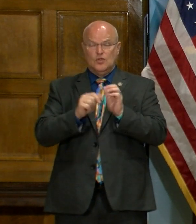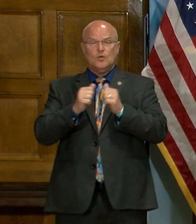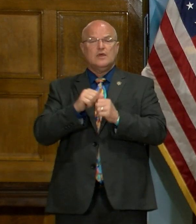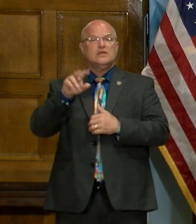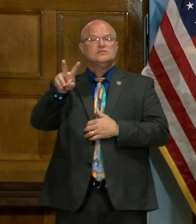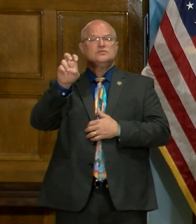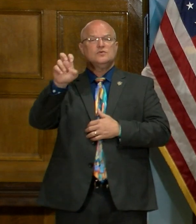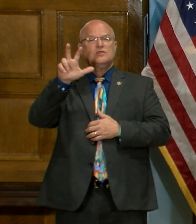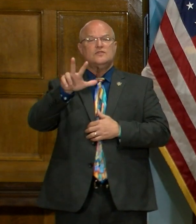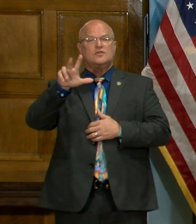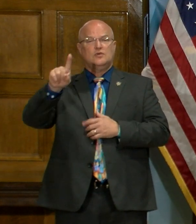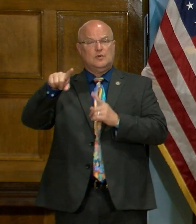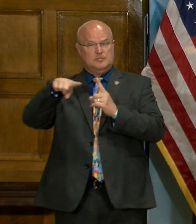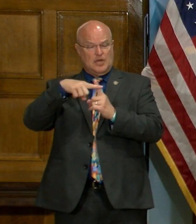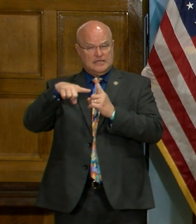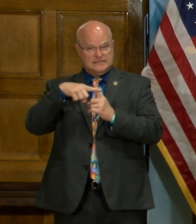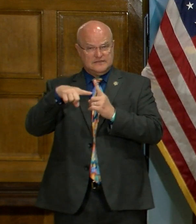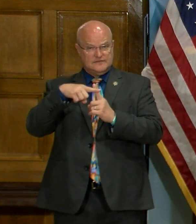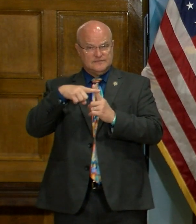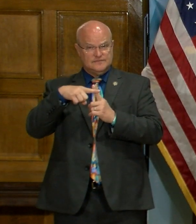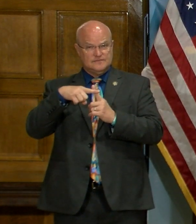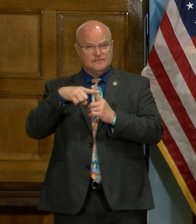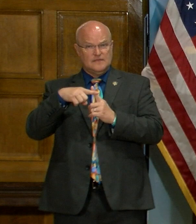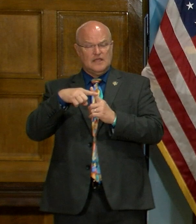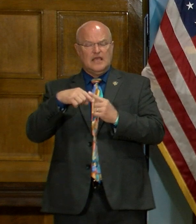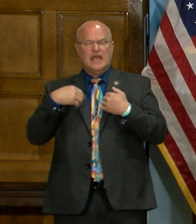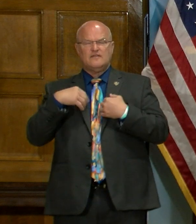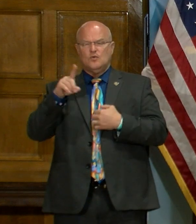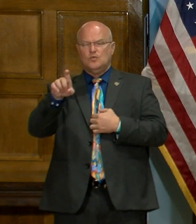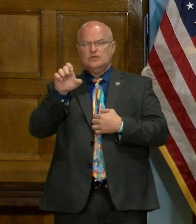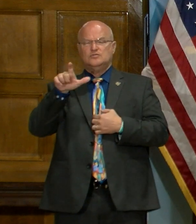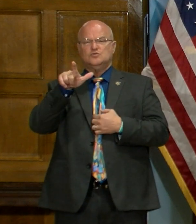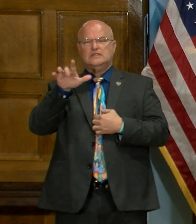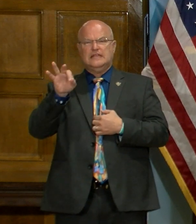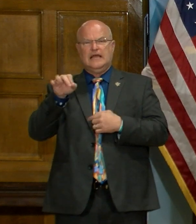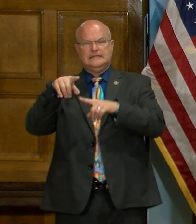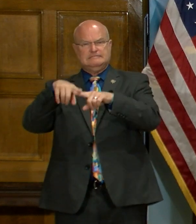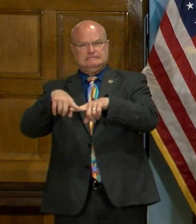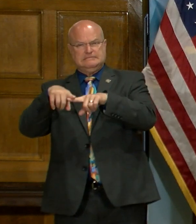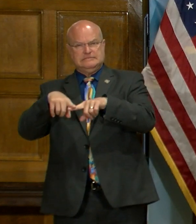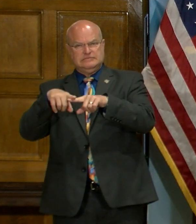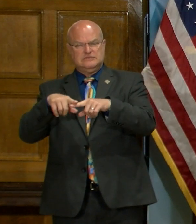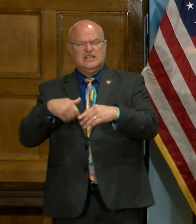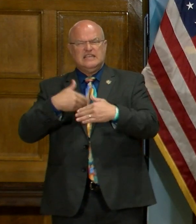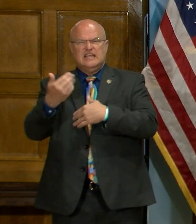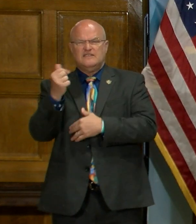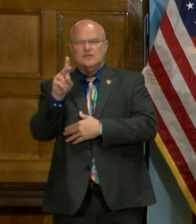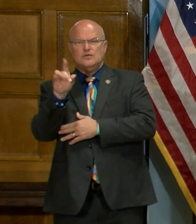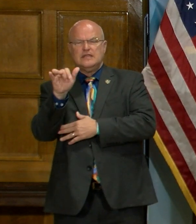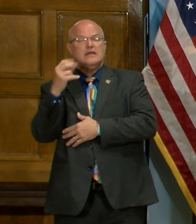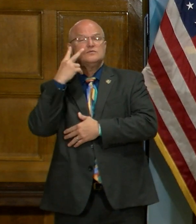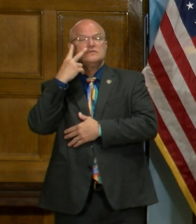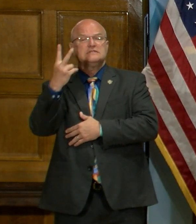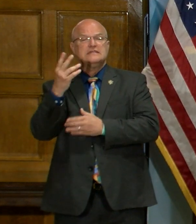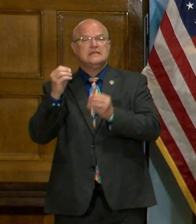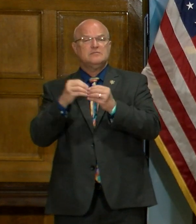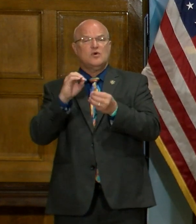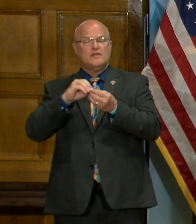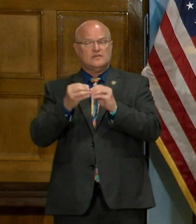with 231 positive, and there's 129 pending. And so in the next couple days, we'll see some of